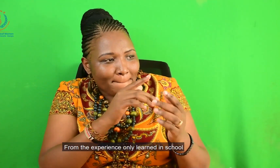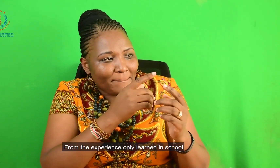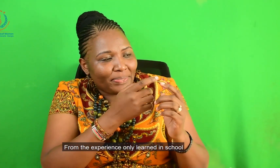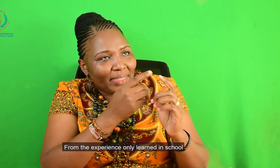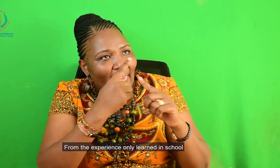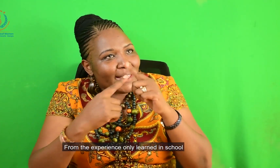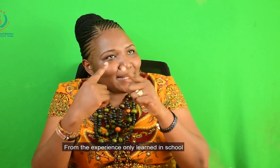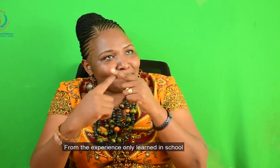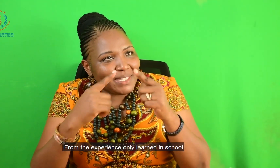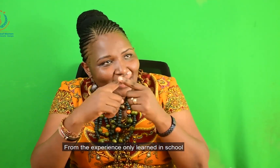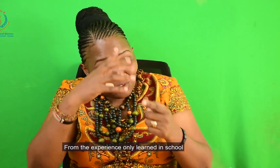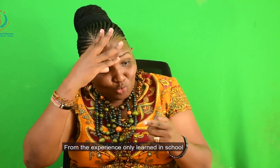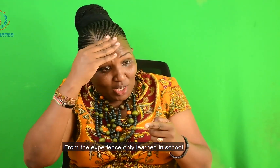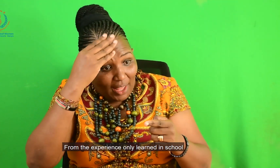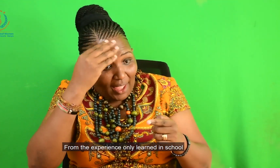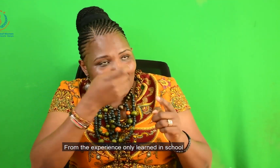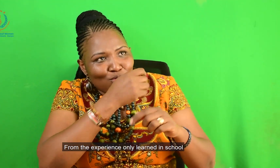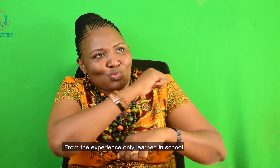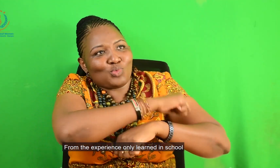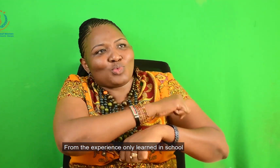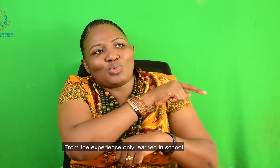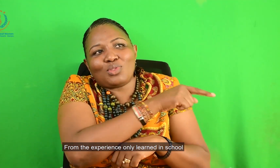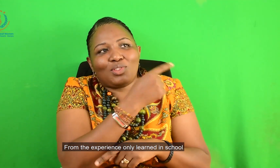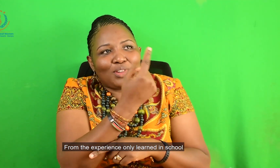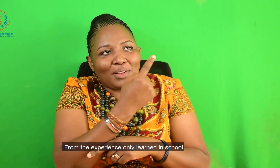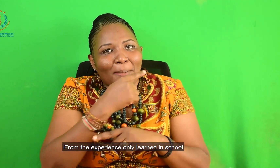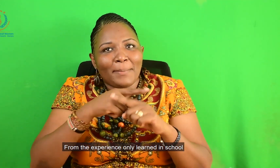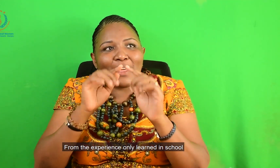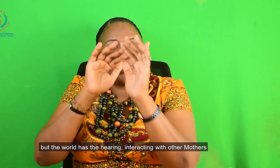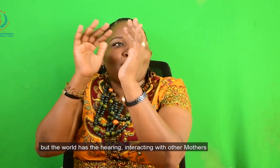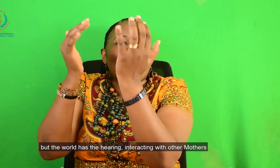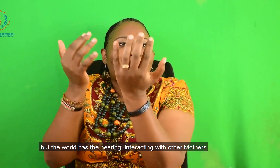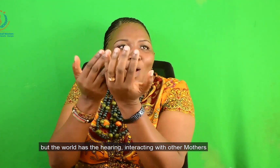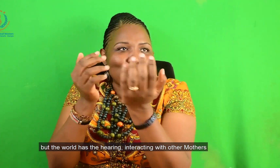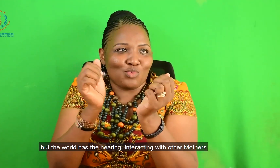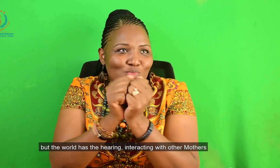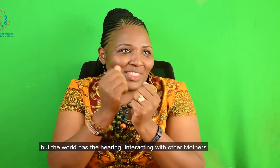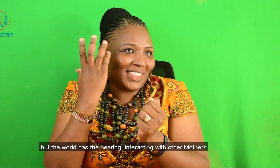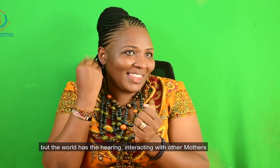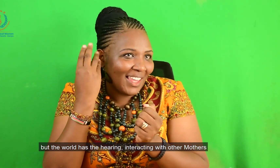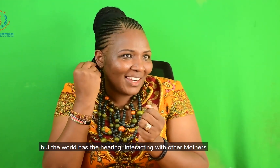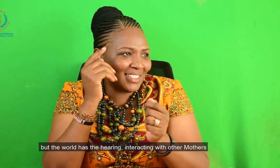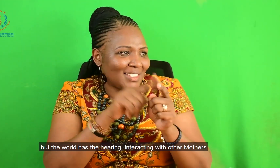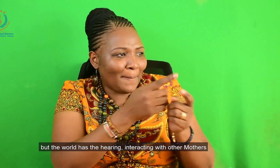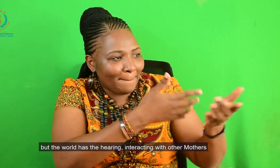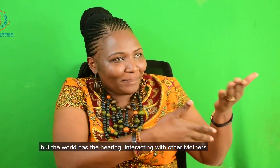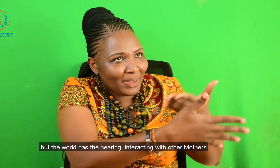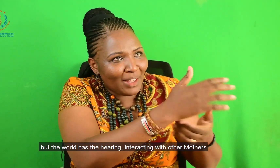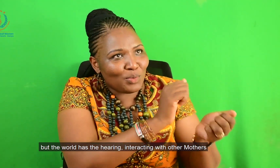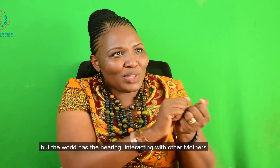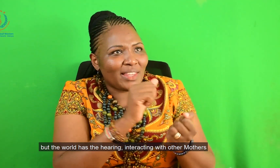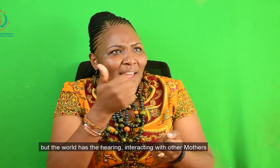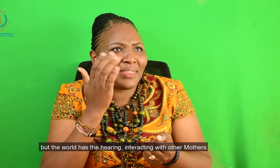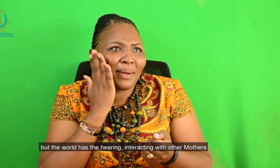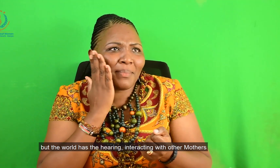From the experience that I learned in school, the world was the hearing, interacting with other